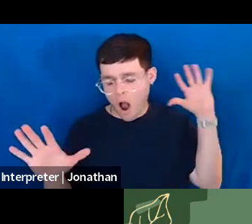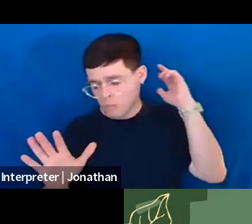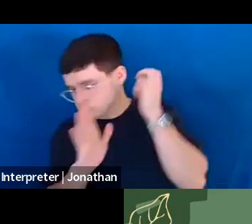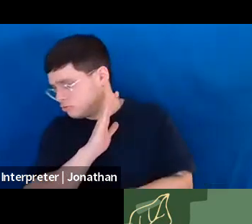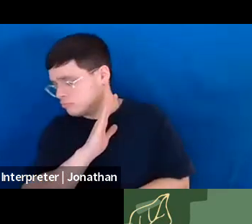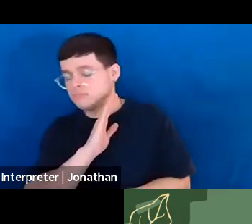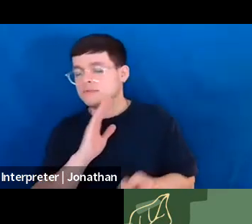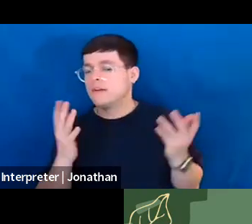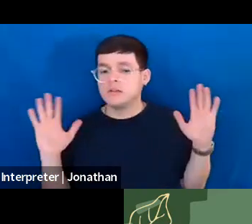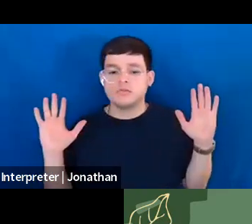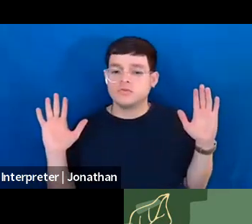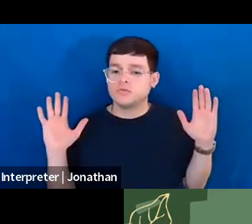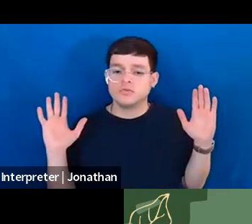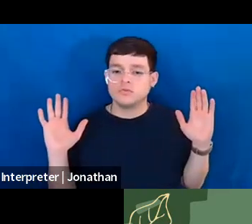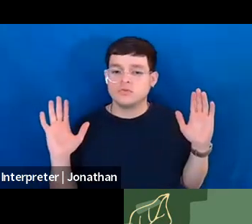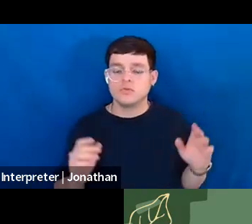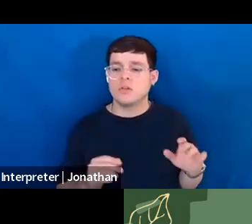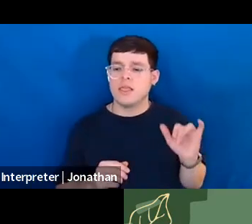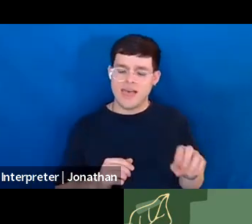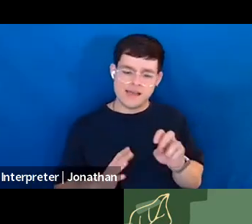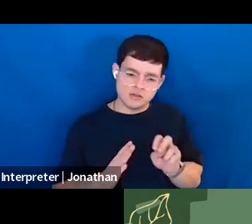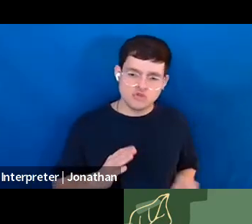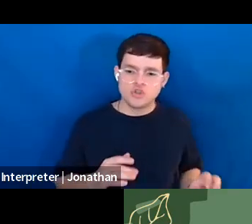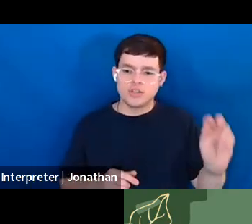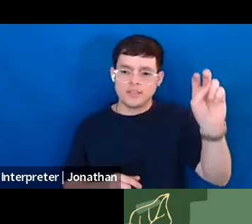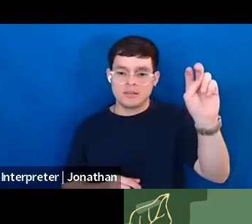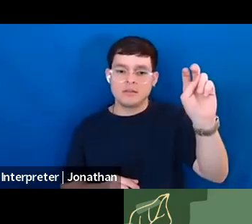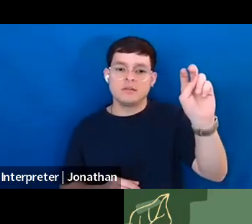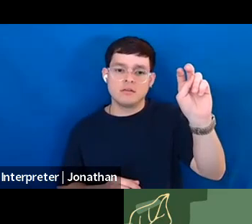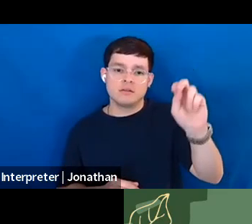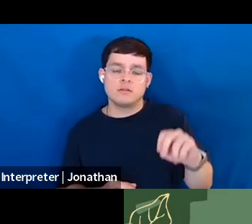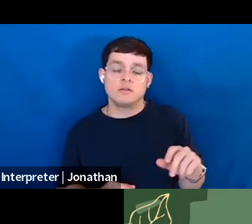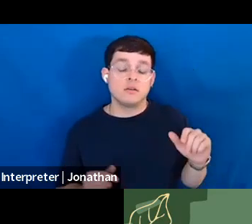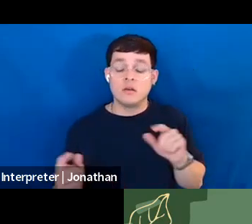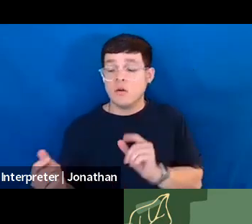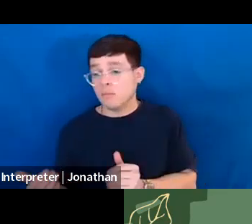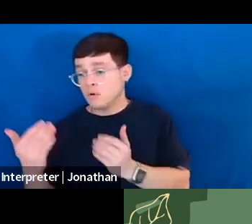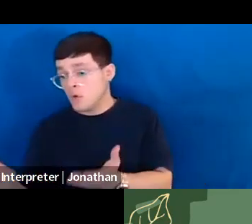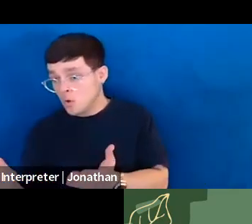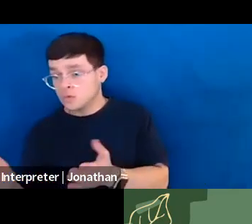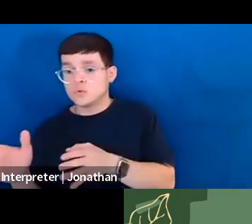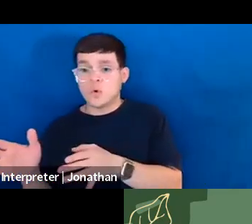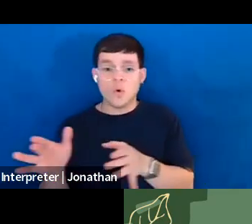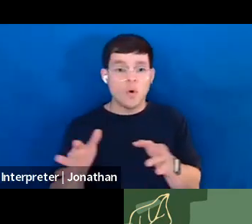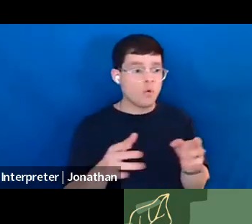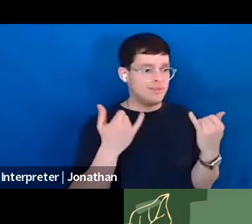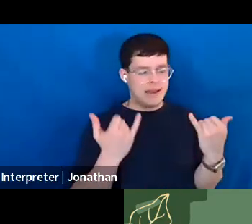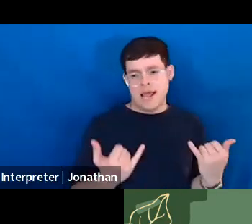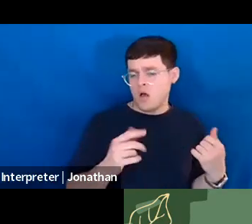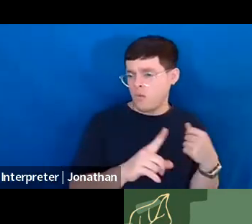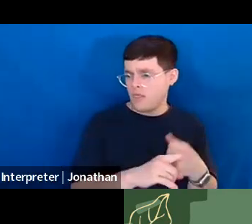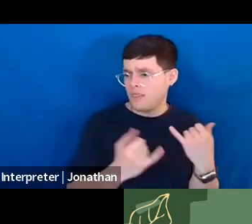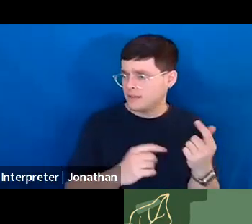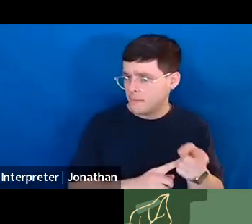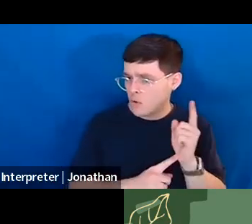And the journey from proposal to this moment has